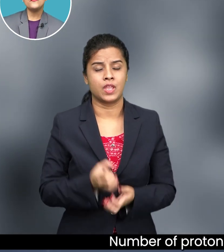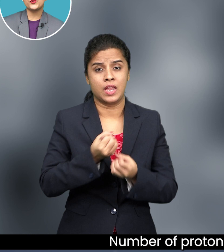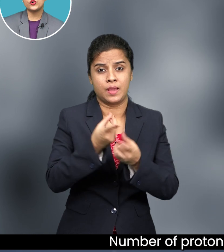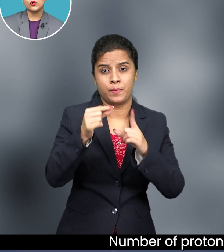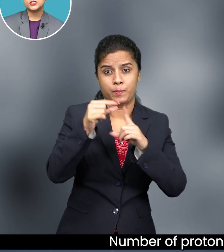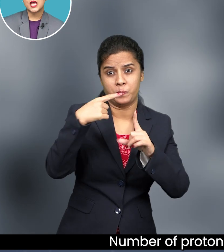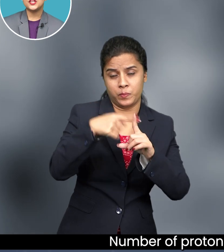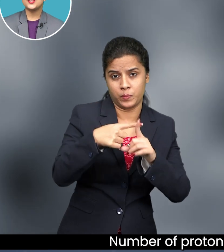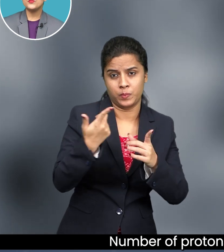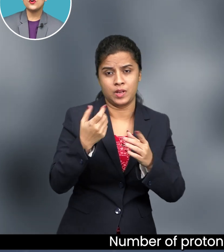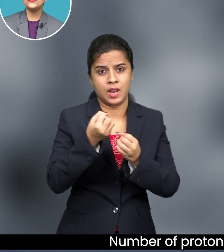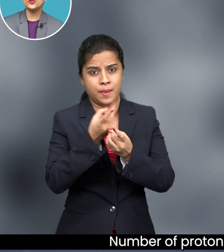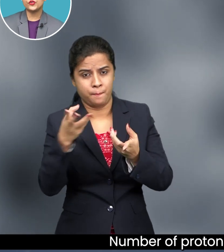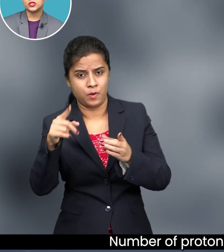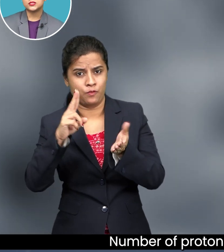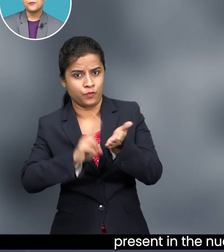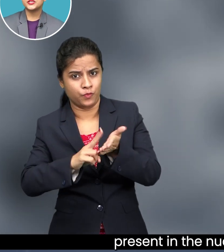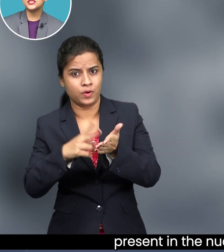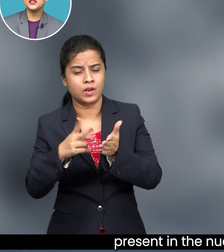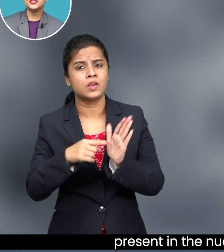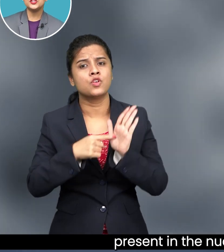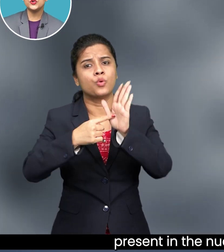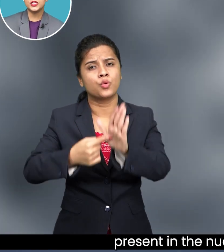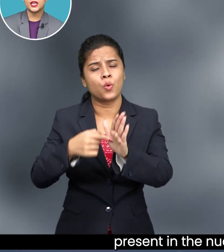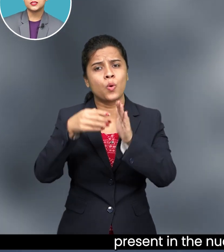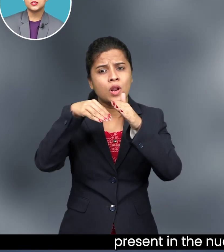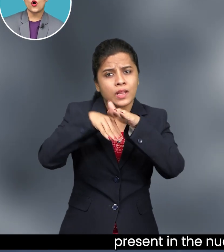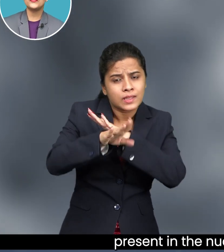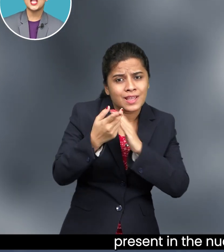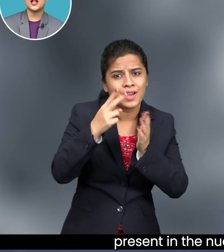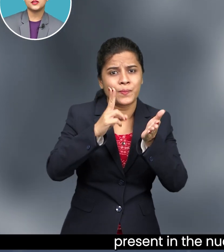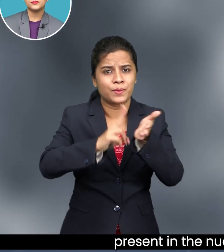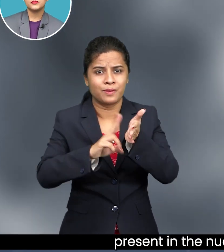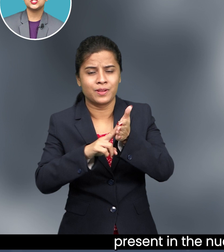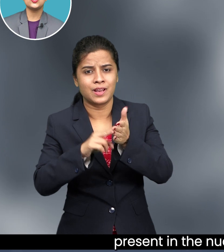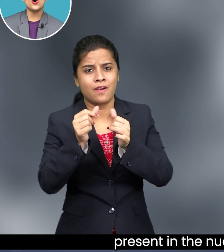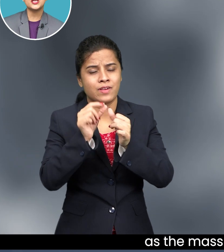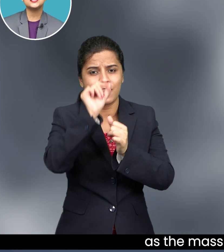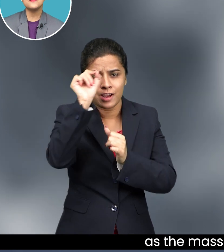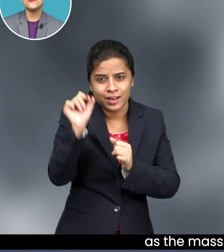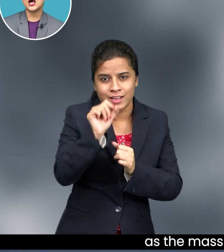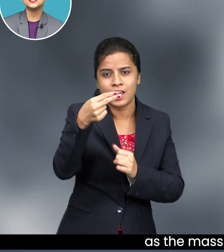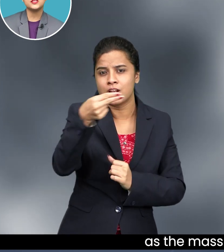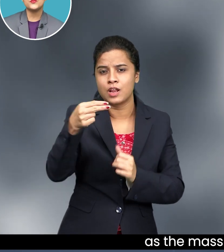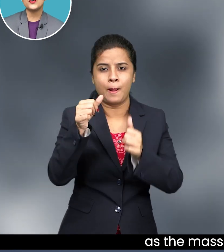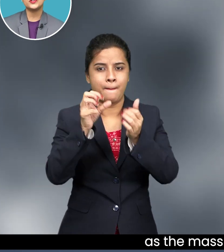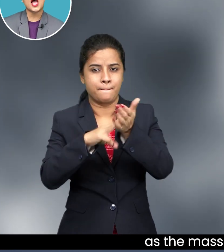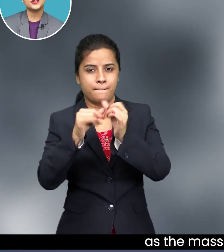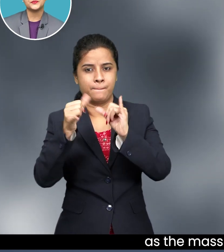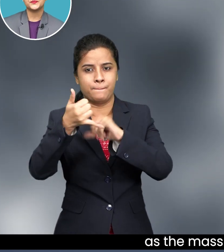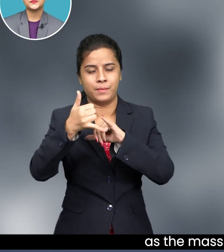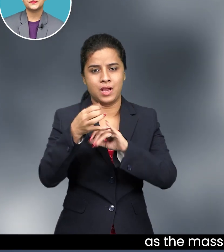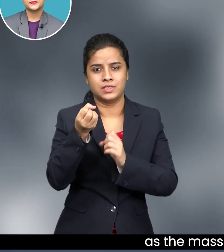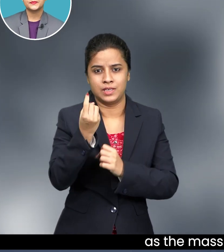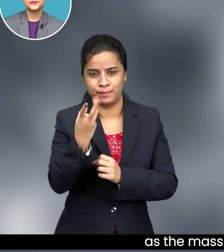Number of protons and number of neutrons present in the nucleus of an atom is known as the mass number of an